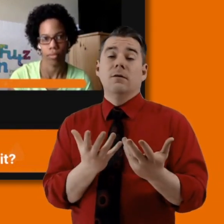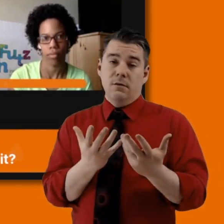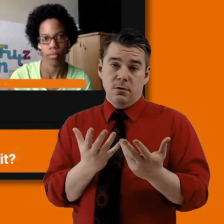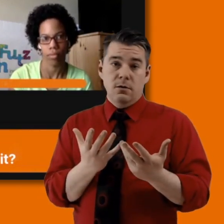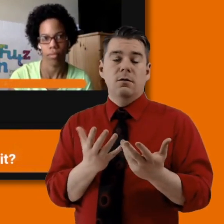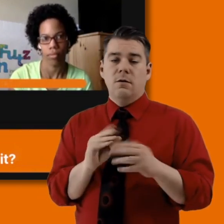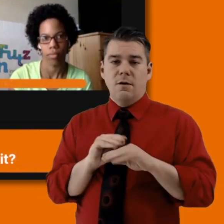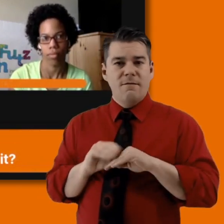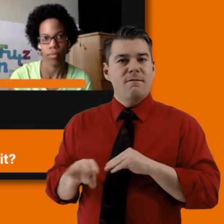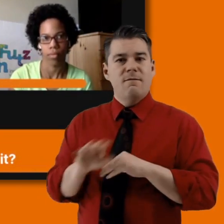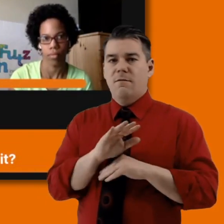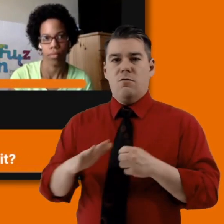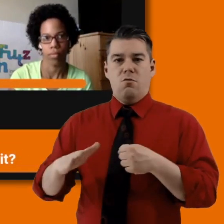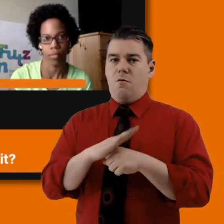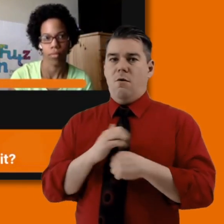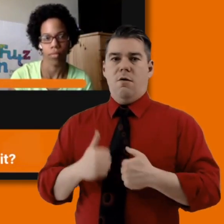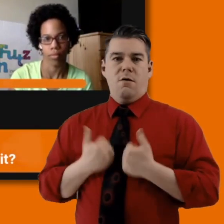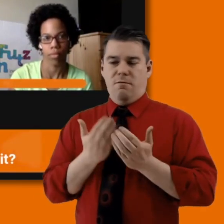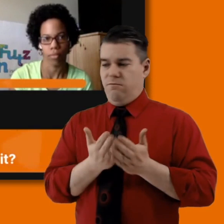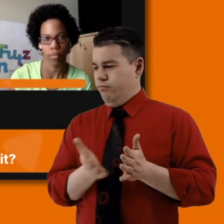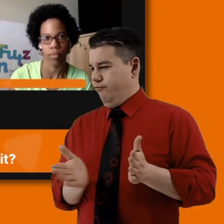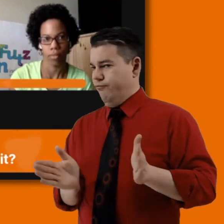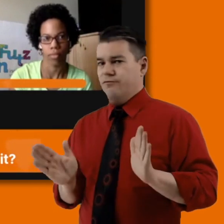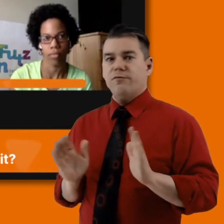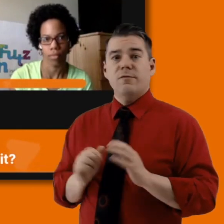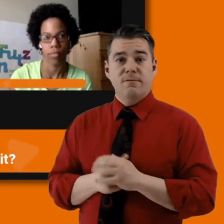just affects the entire lifespan.